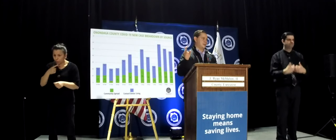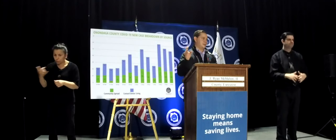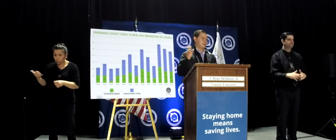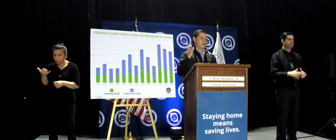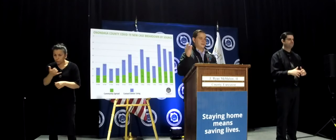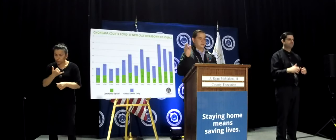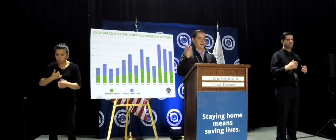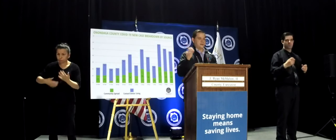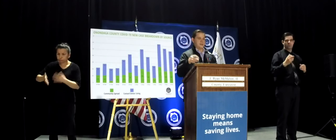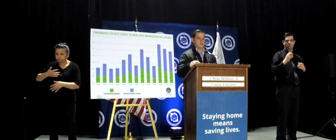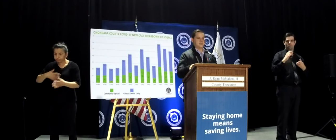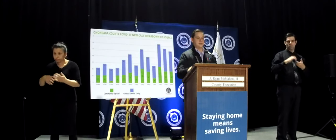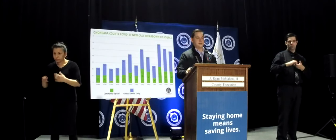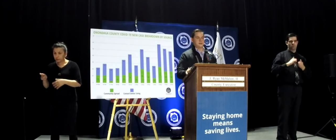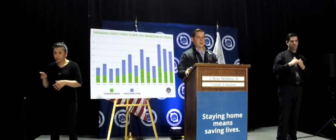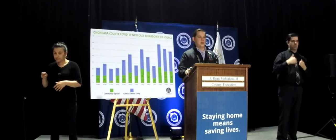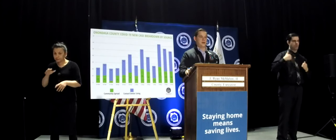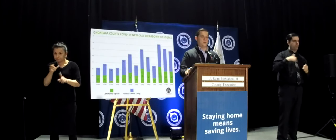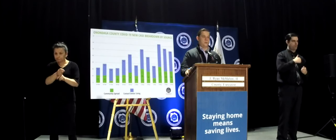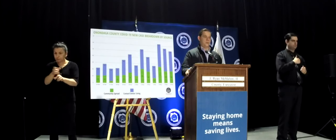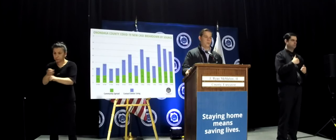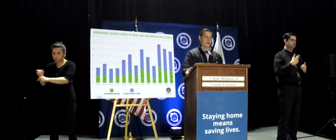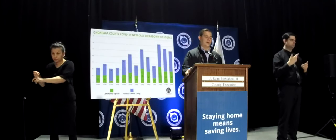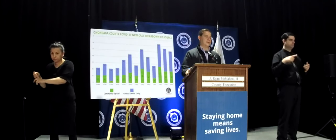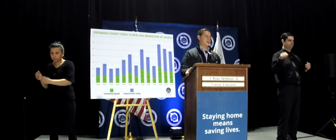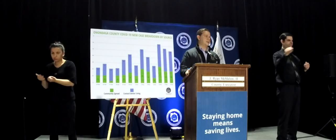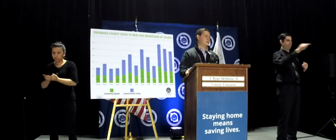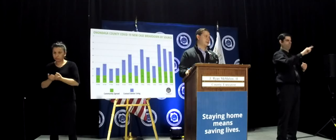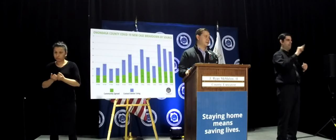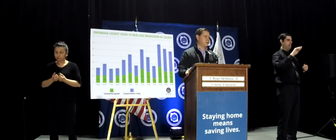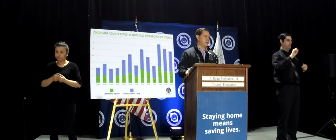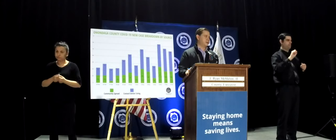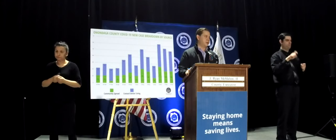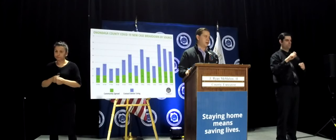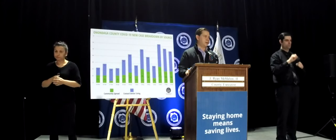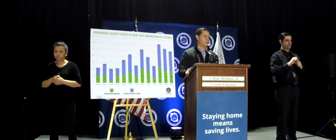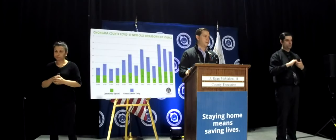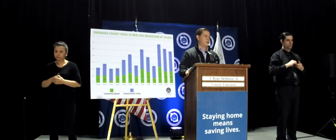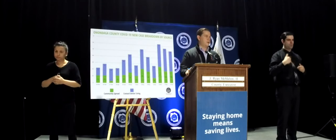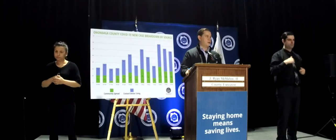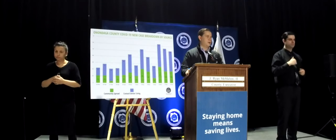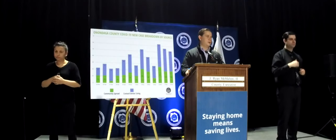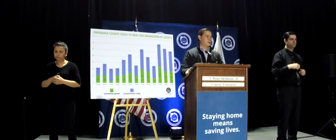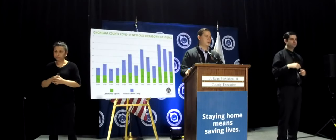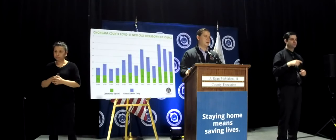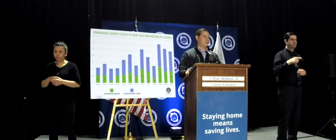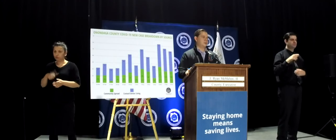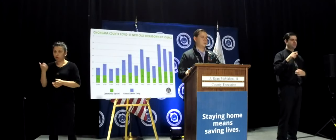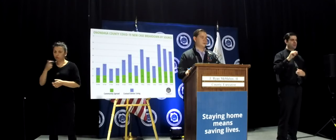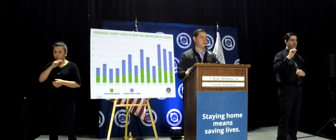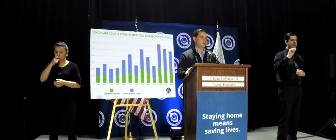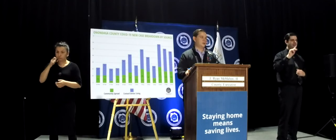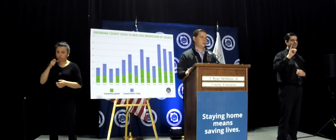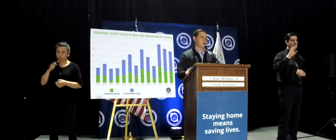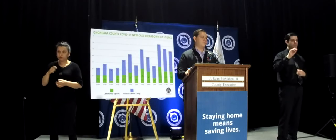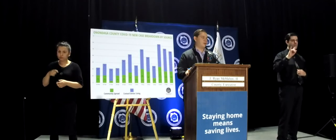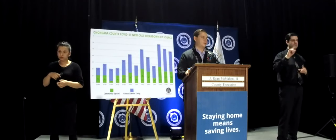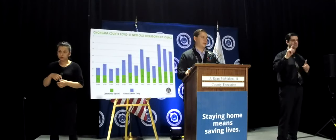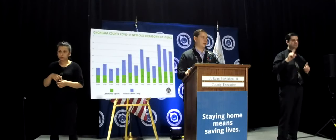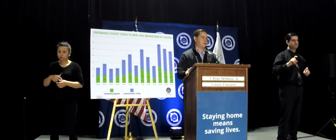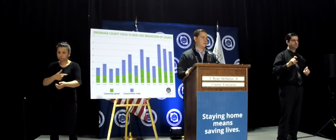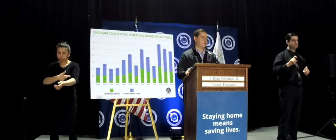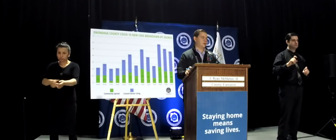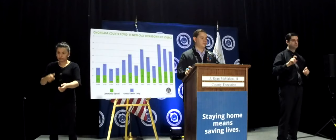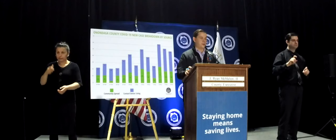diagnostic testing, the antibody testing. We're not going to take as seriously. And you could get a lot of